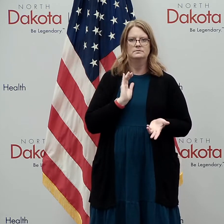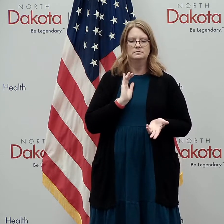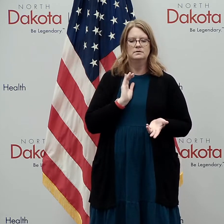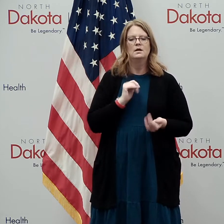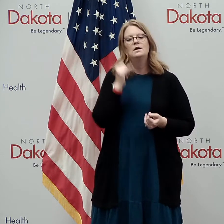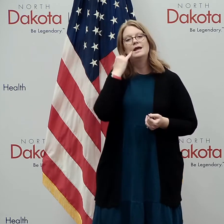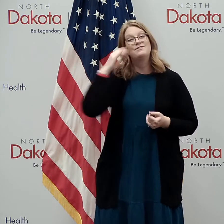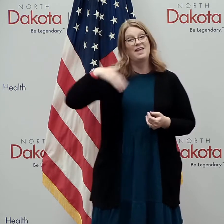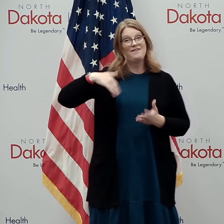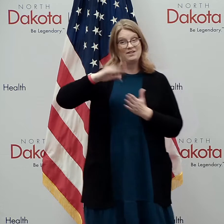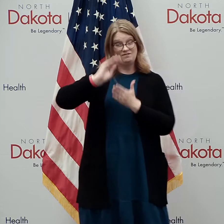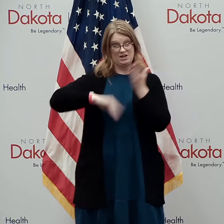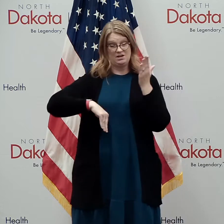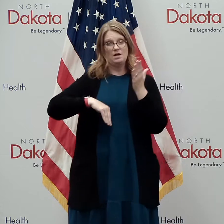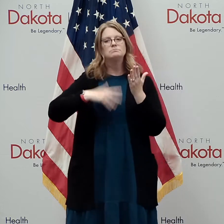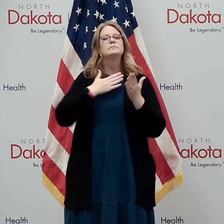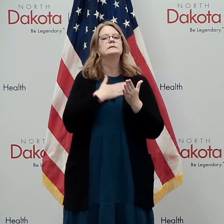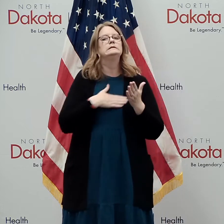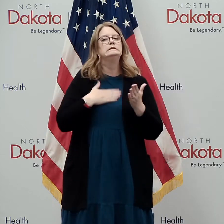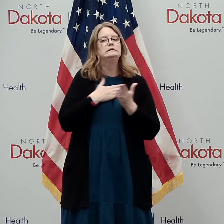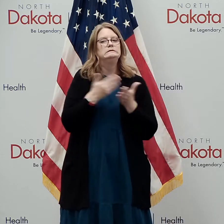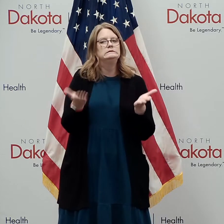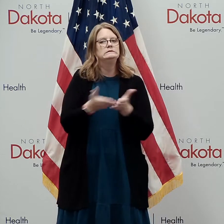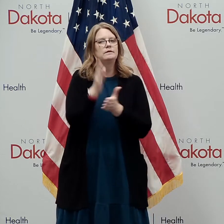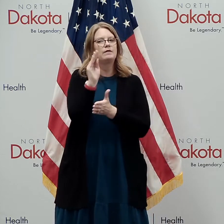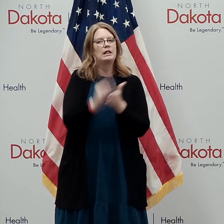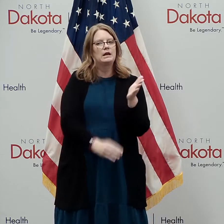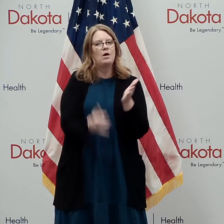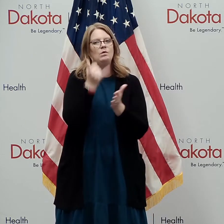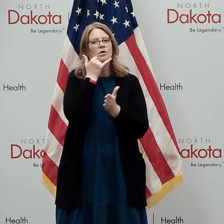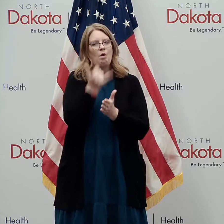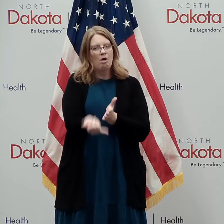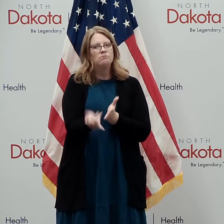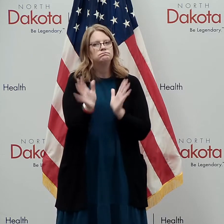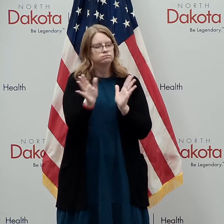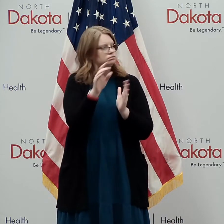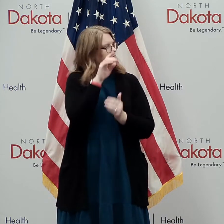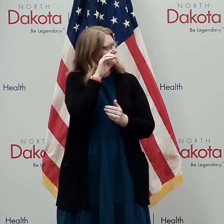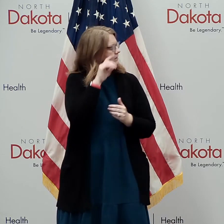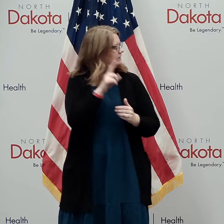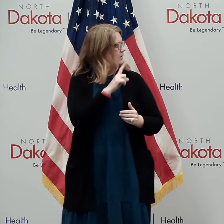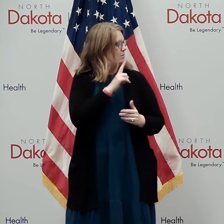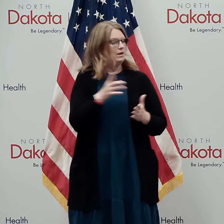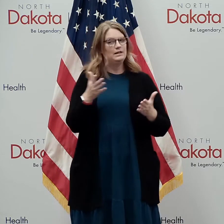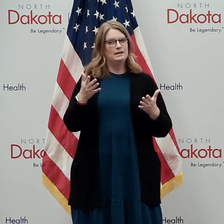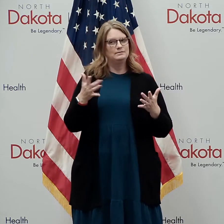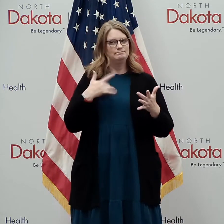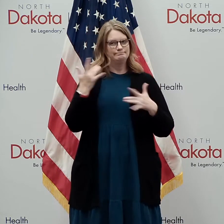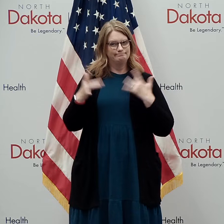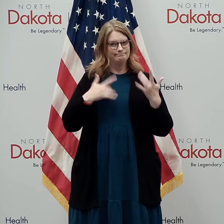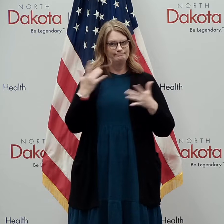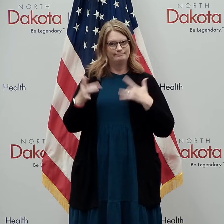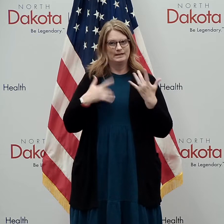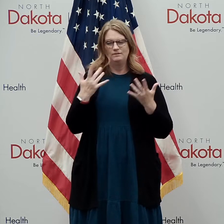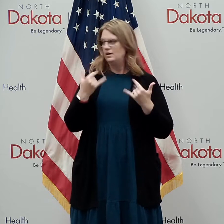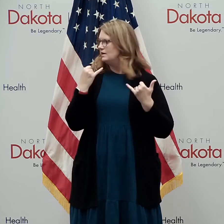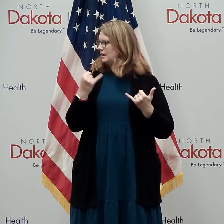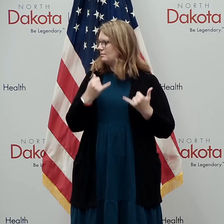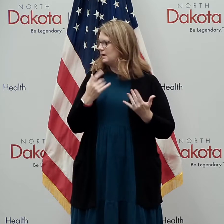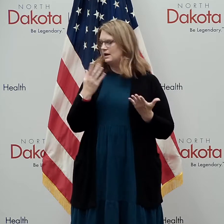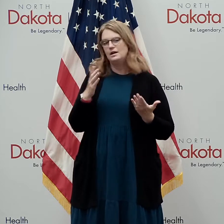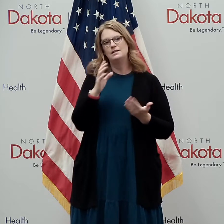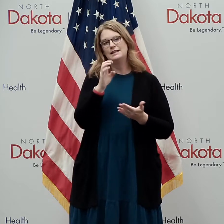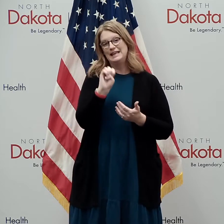now. As I said at the outset, we're delighted to have joining us today for an update on